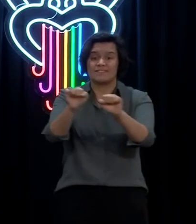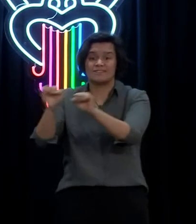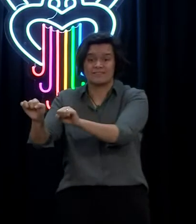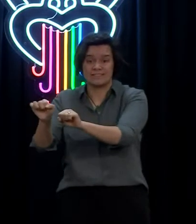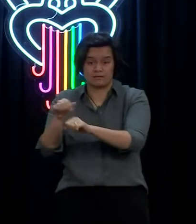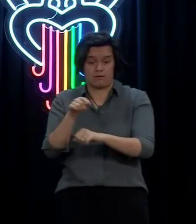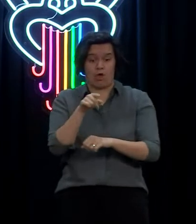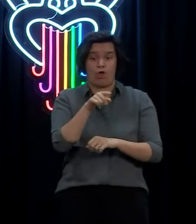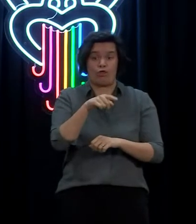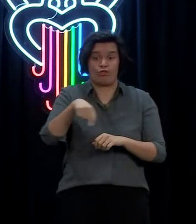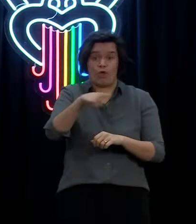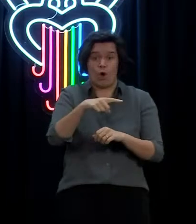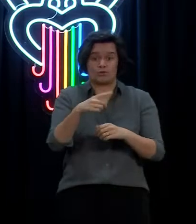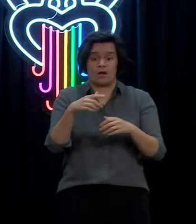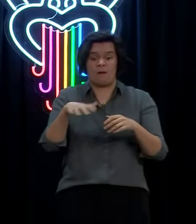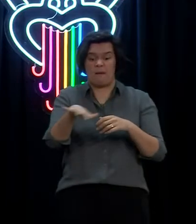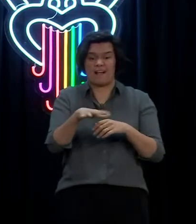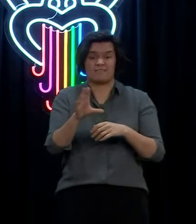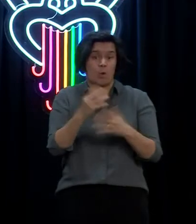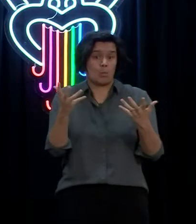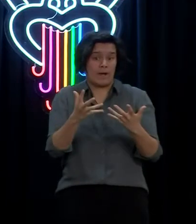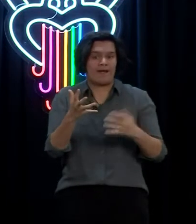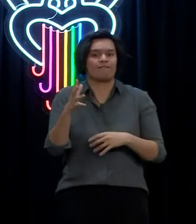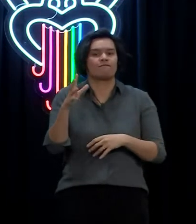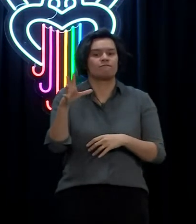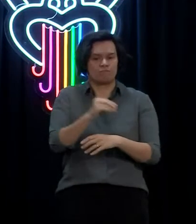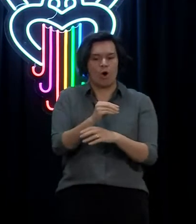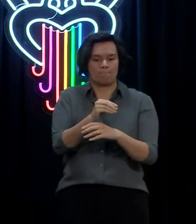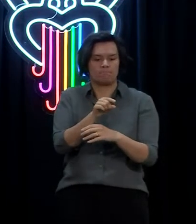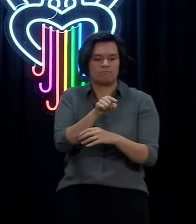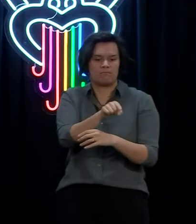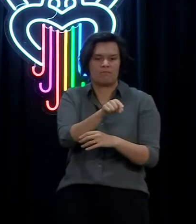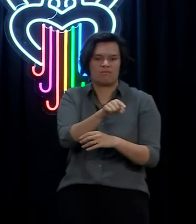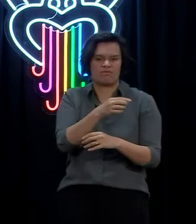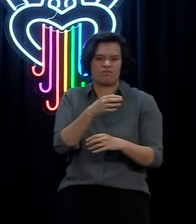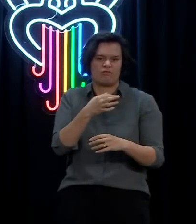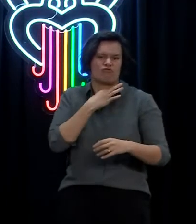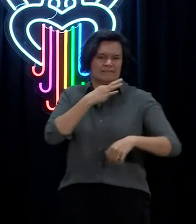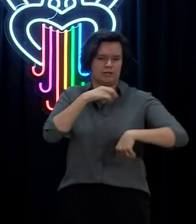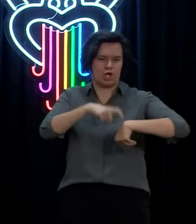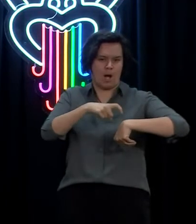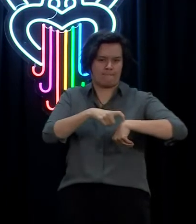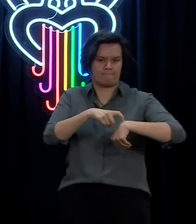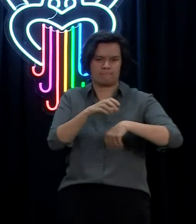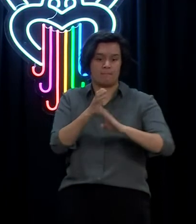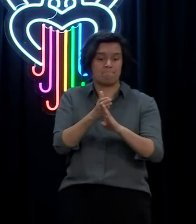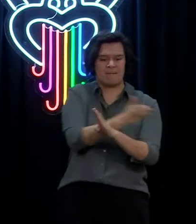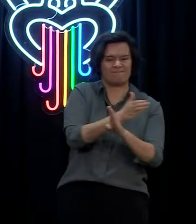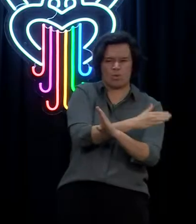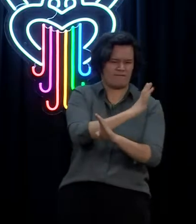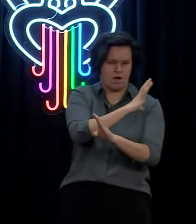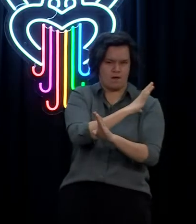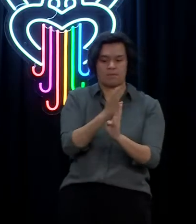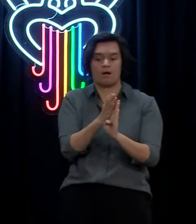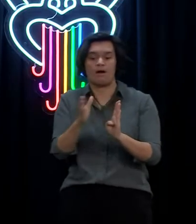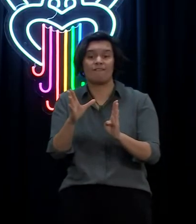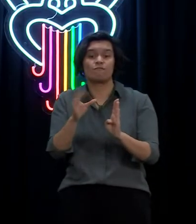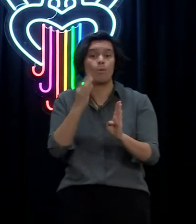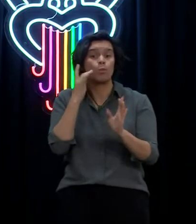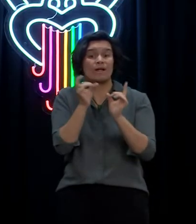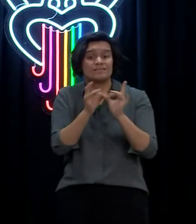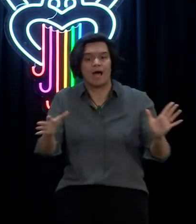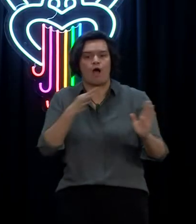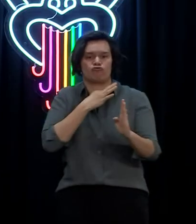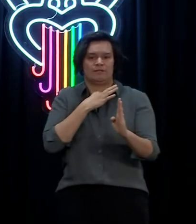time period. So this isn't a case of them being tested and then going out. No. Just a banking